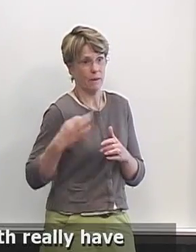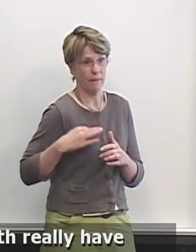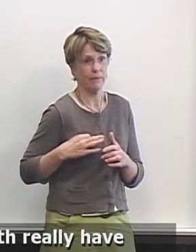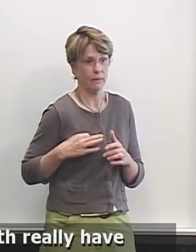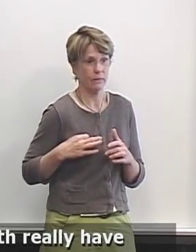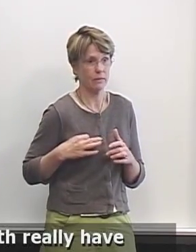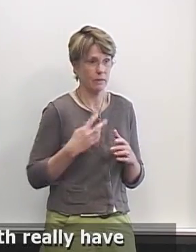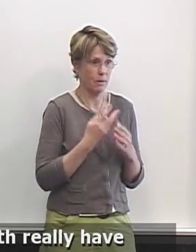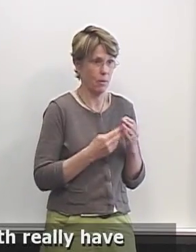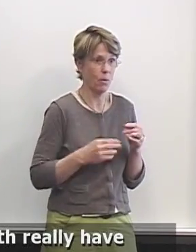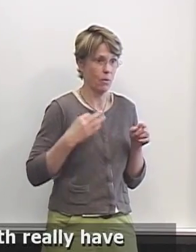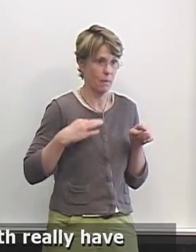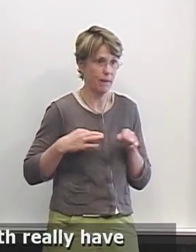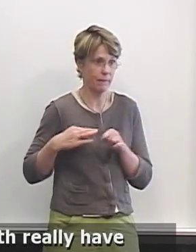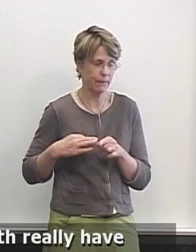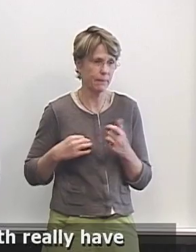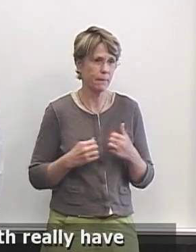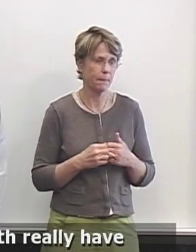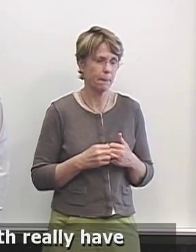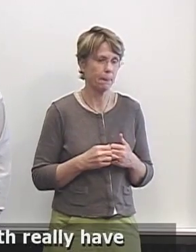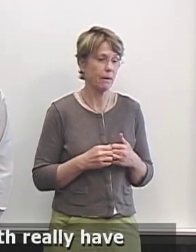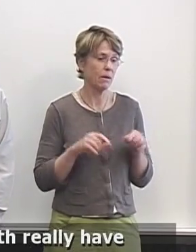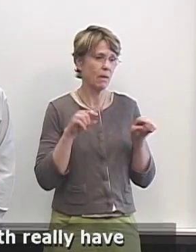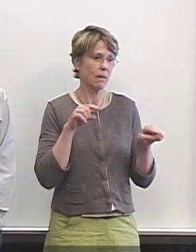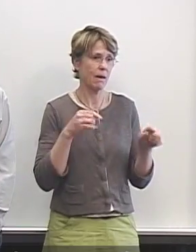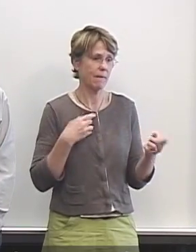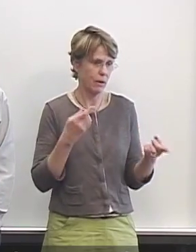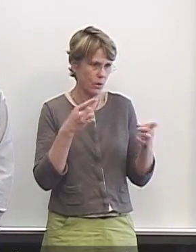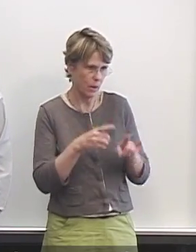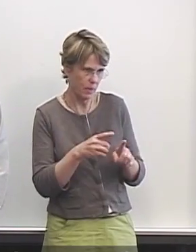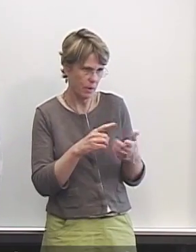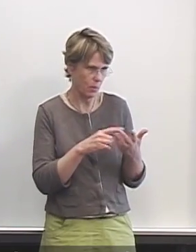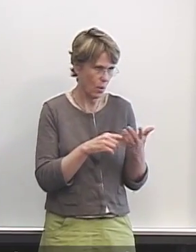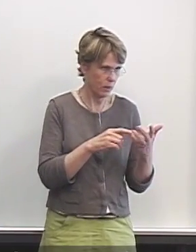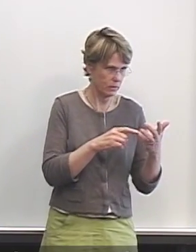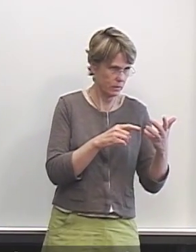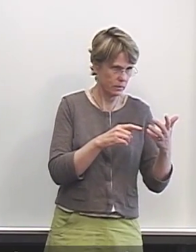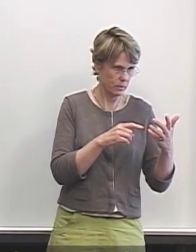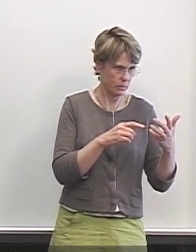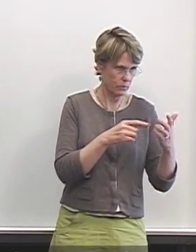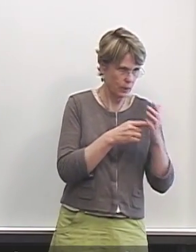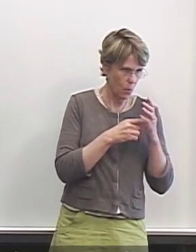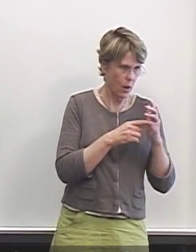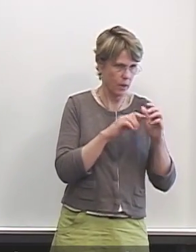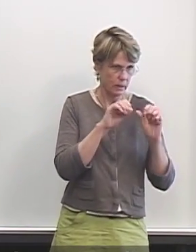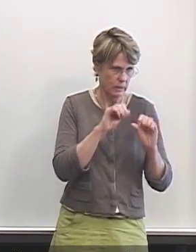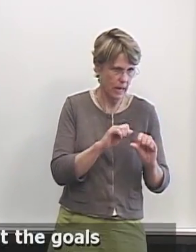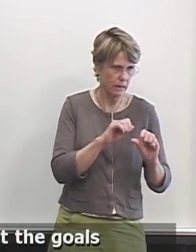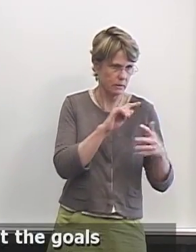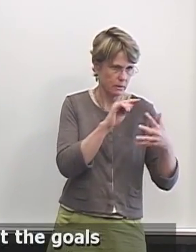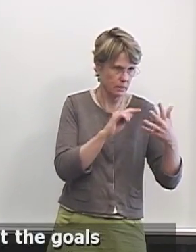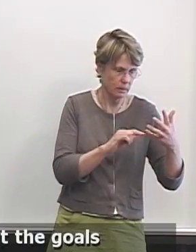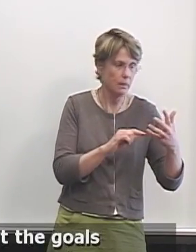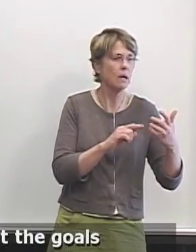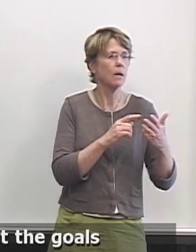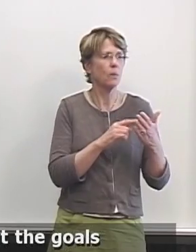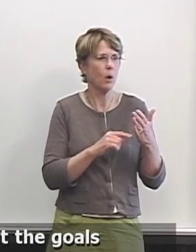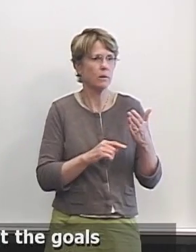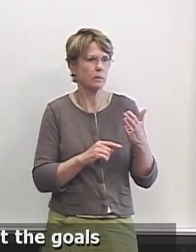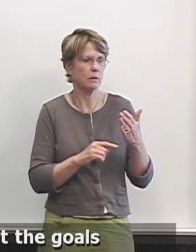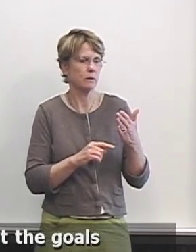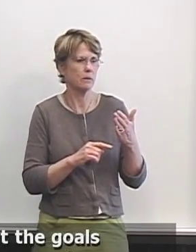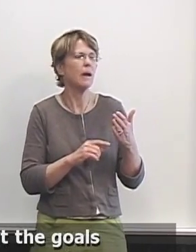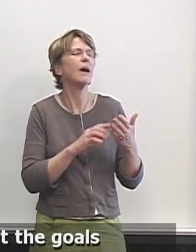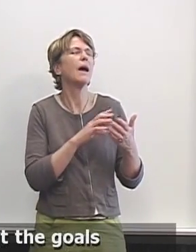both really have an agreement of what is being assessed and what